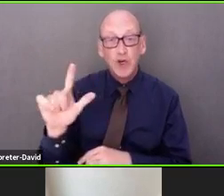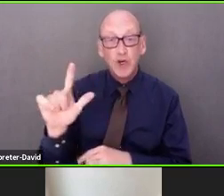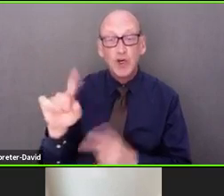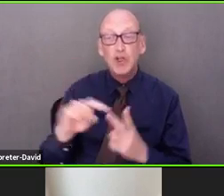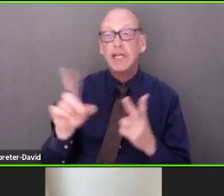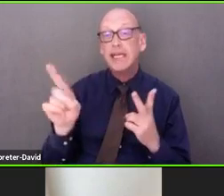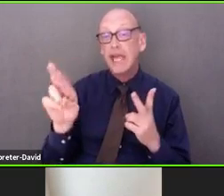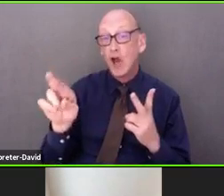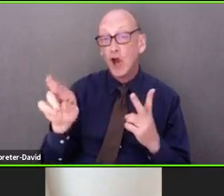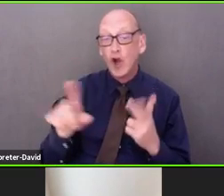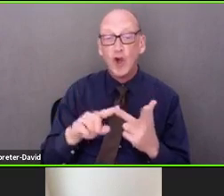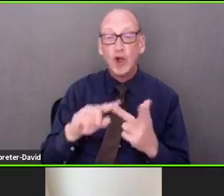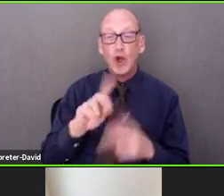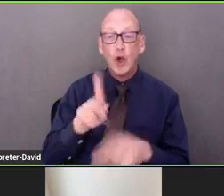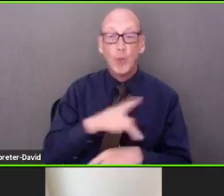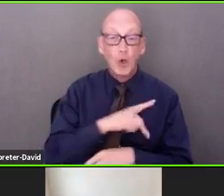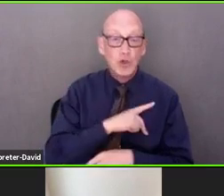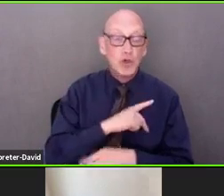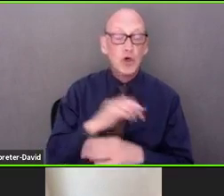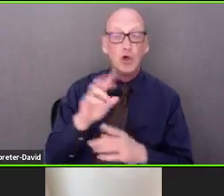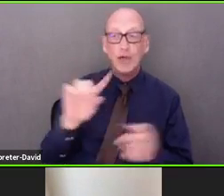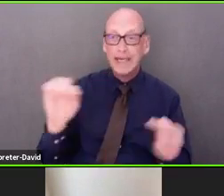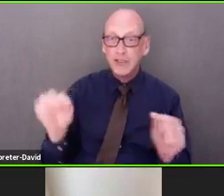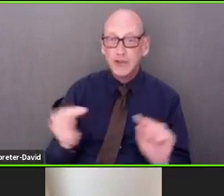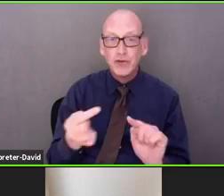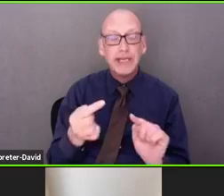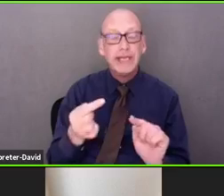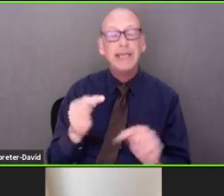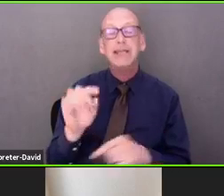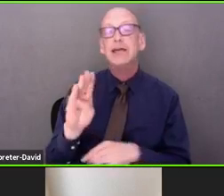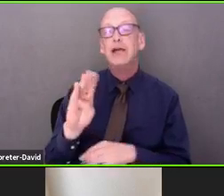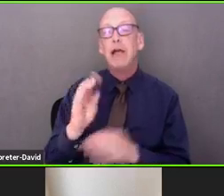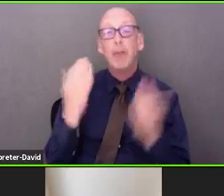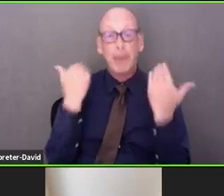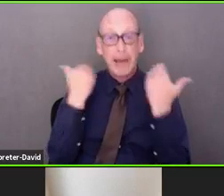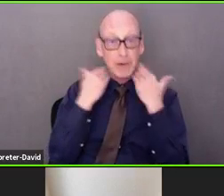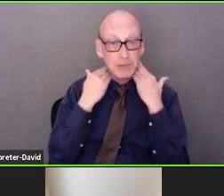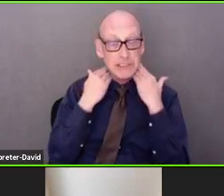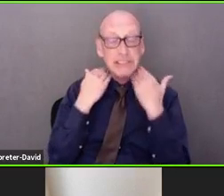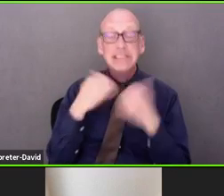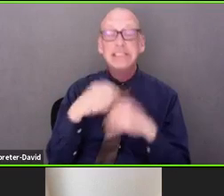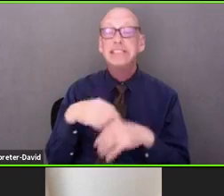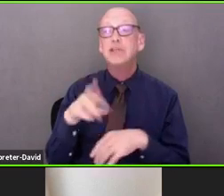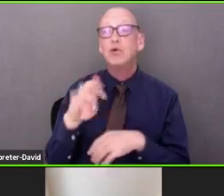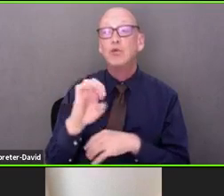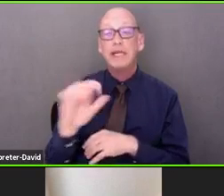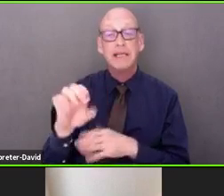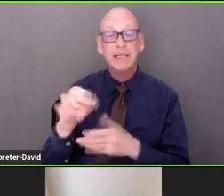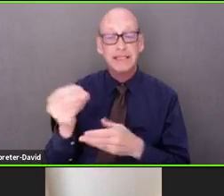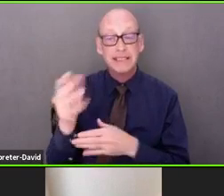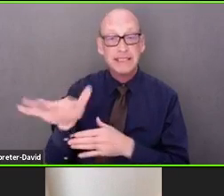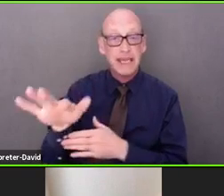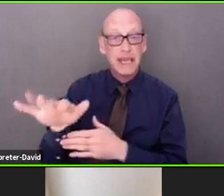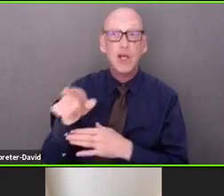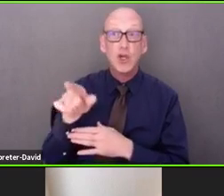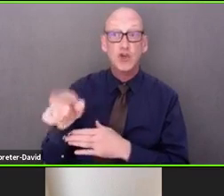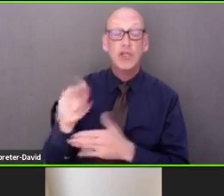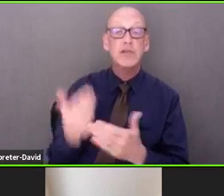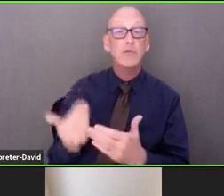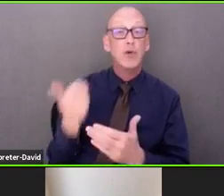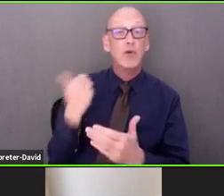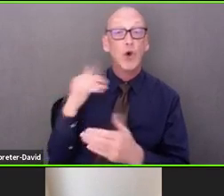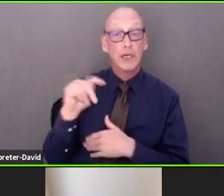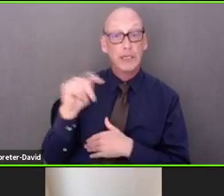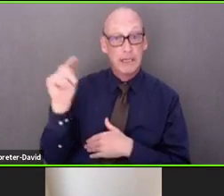relations, personal injury, bankruptcies, real estate transactions, and business organizations. She is a former